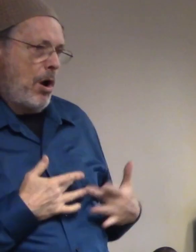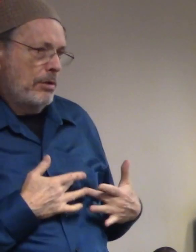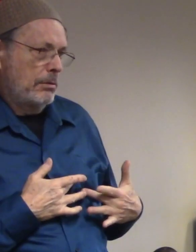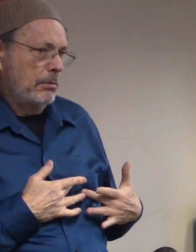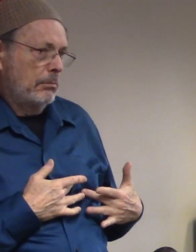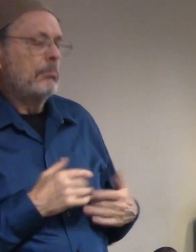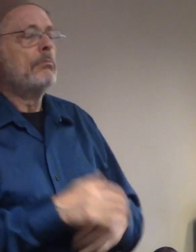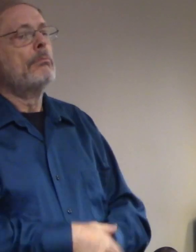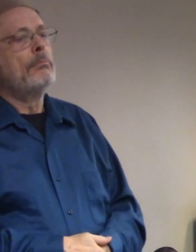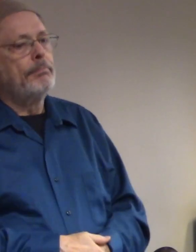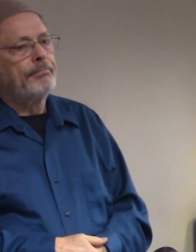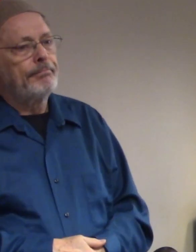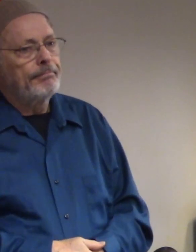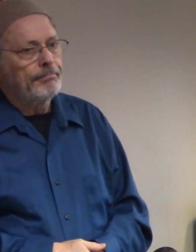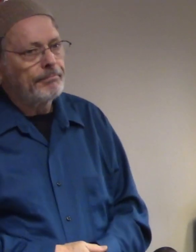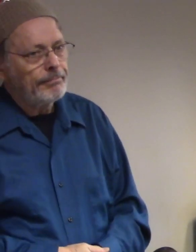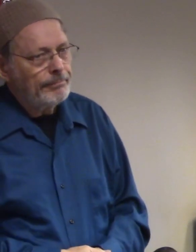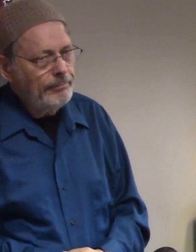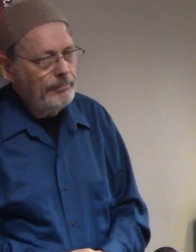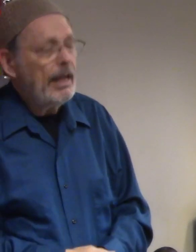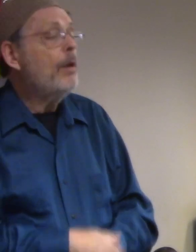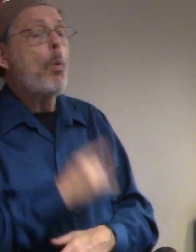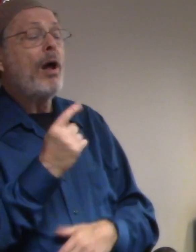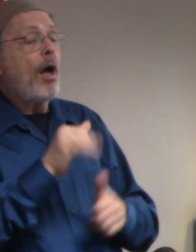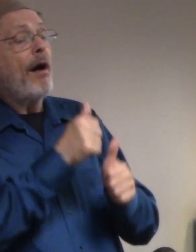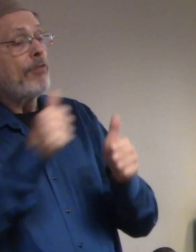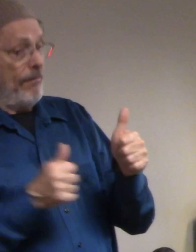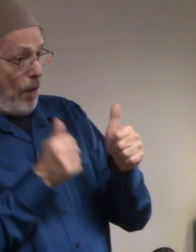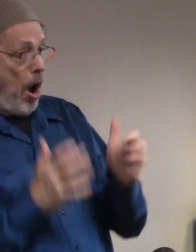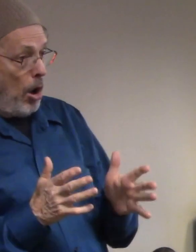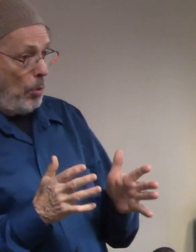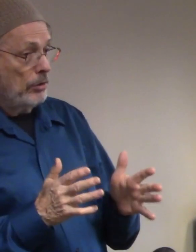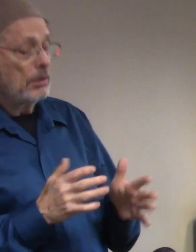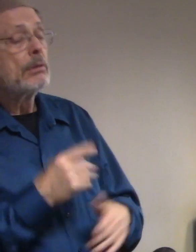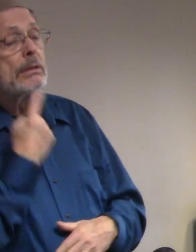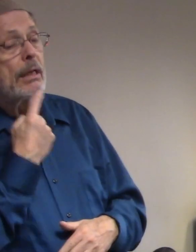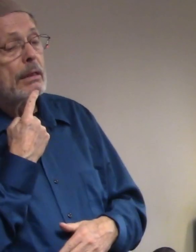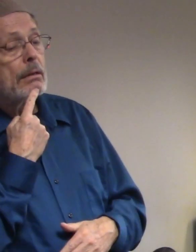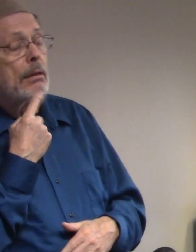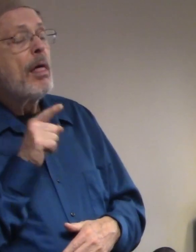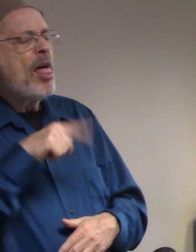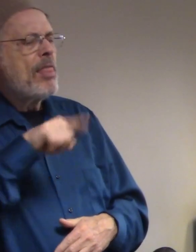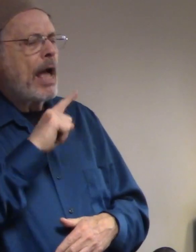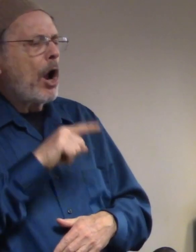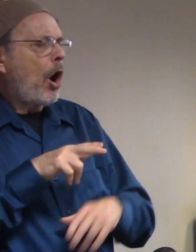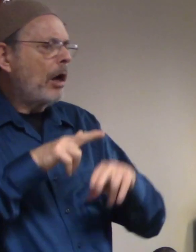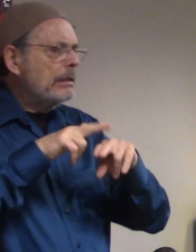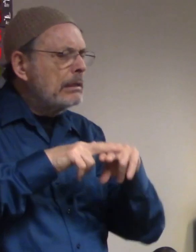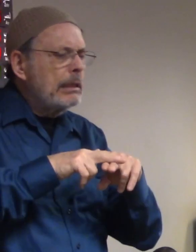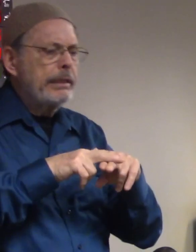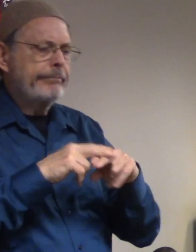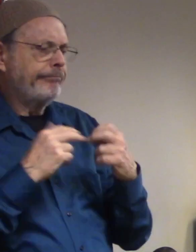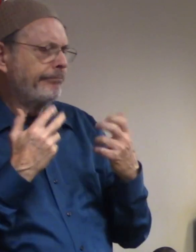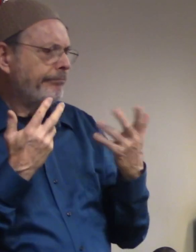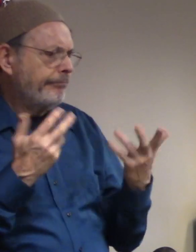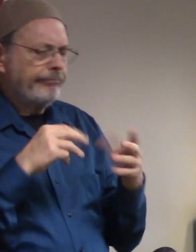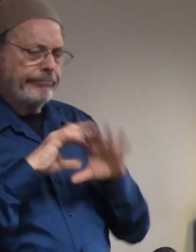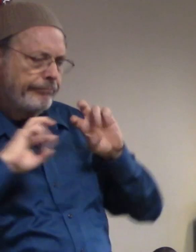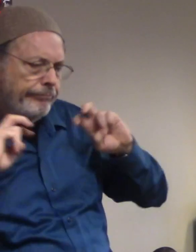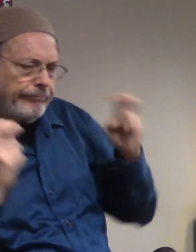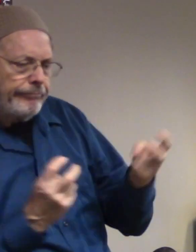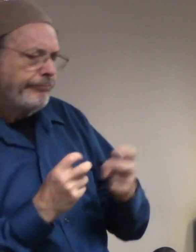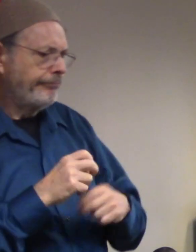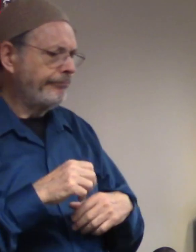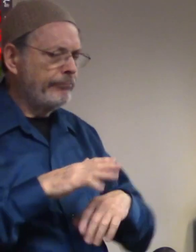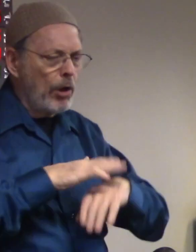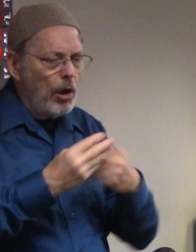And as one of the tabi'een, and we'll finish with this, they're sitting in a majlis of dars, and they're giving a talk,